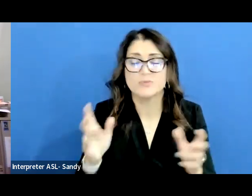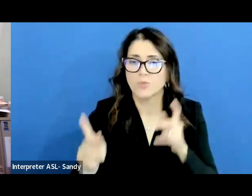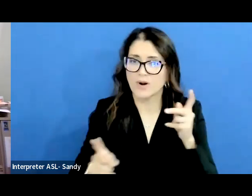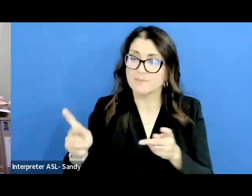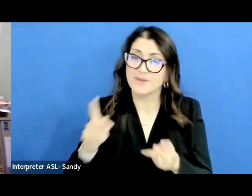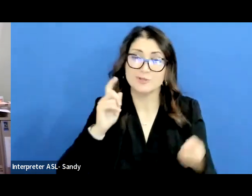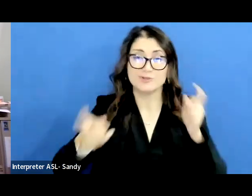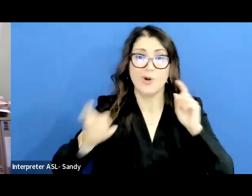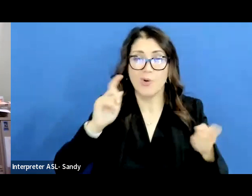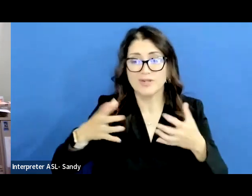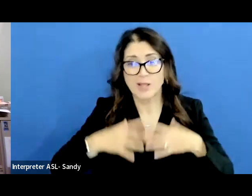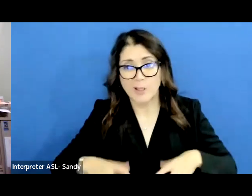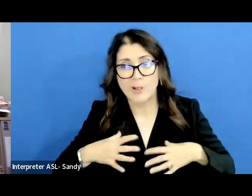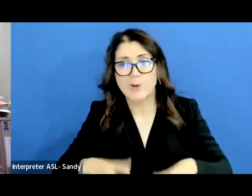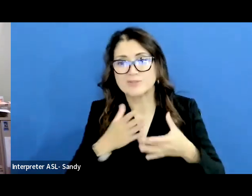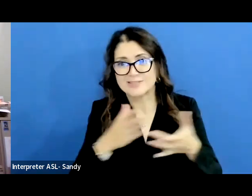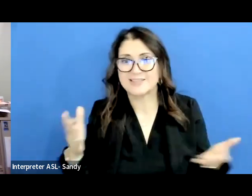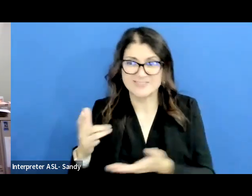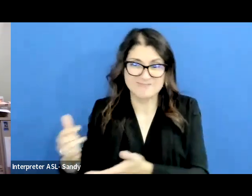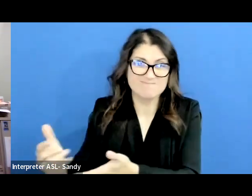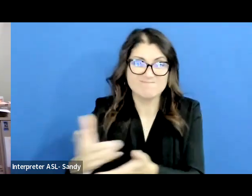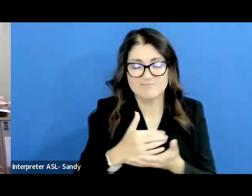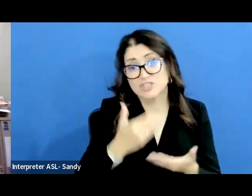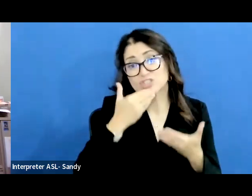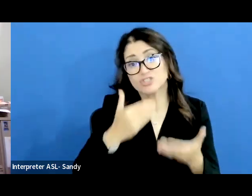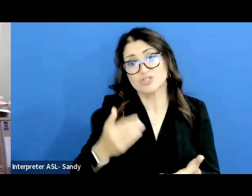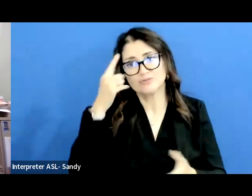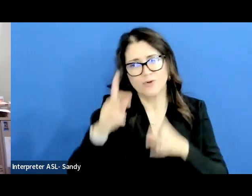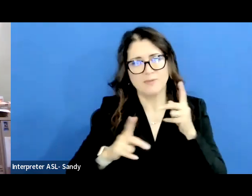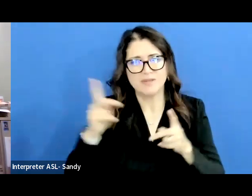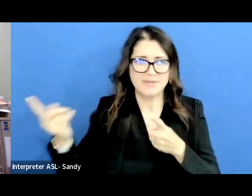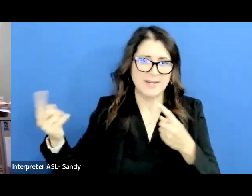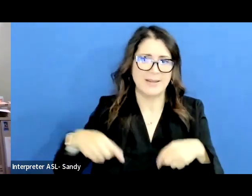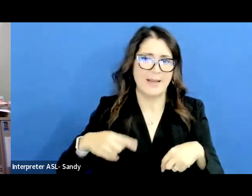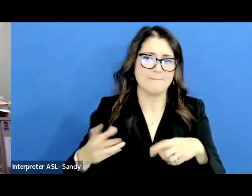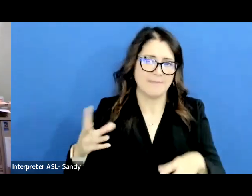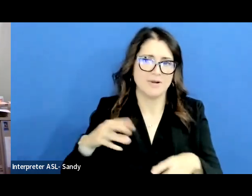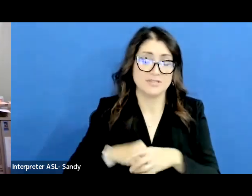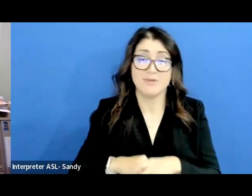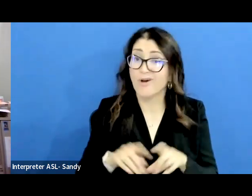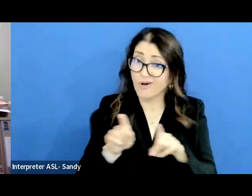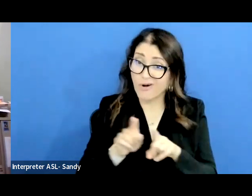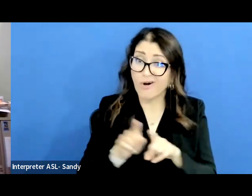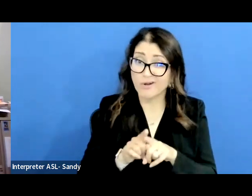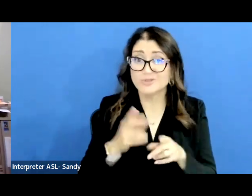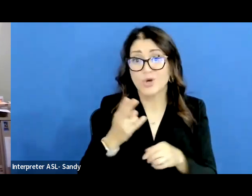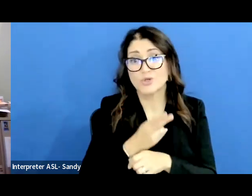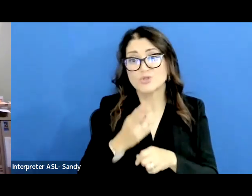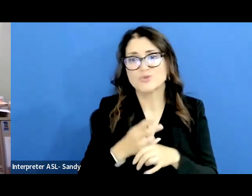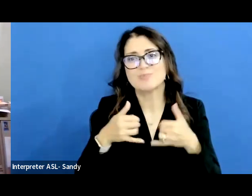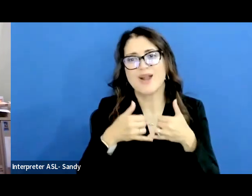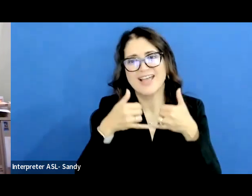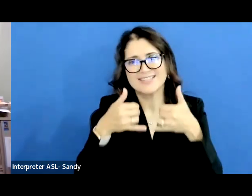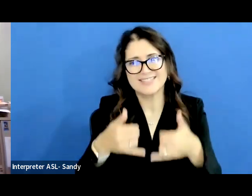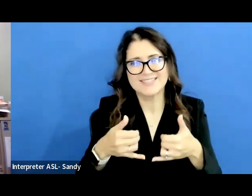way to get people to come and to participate. I also use a lot of prizes. And whenever